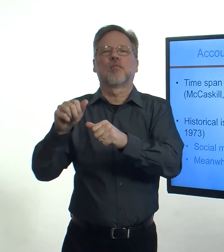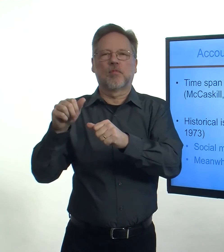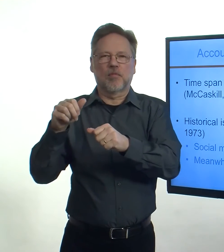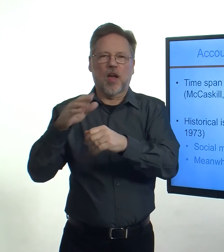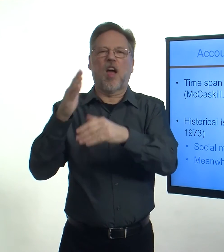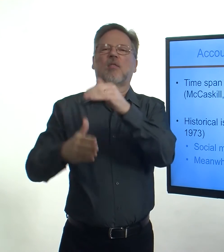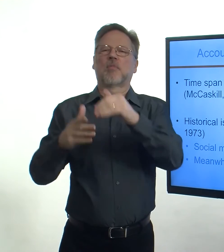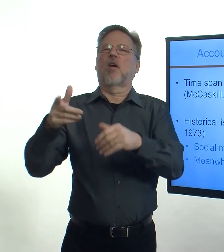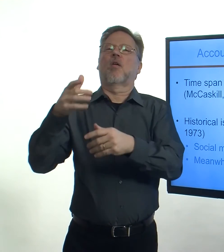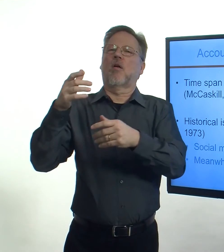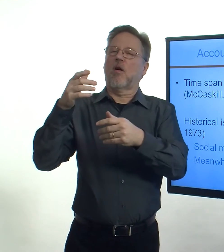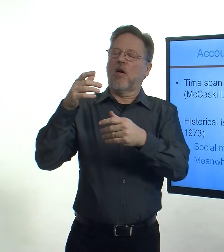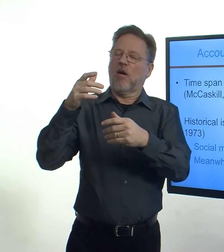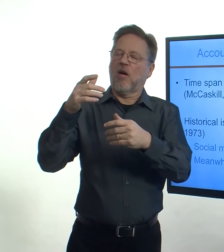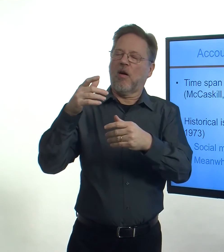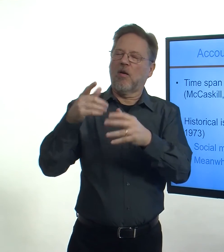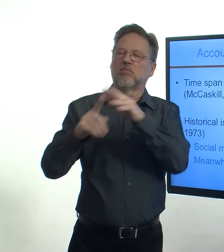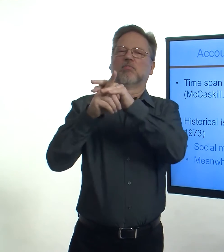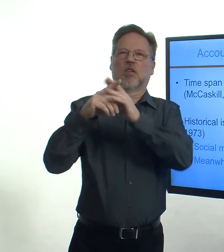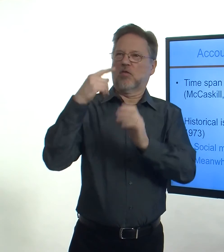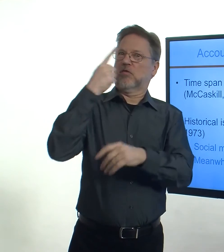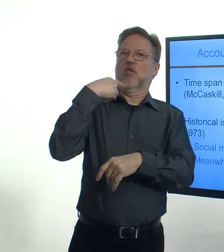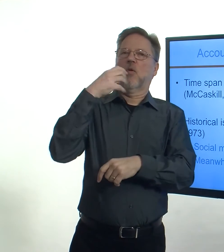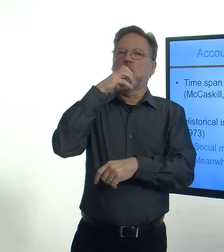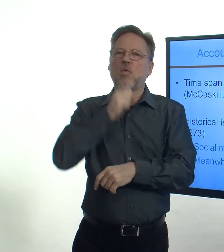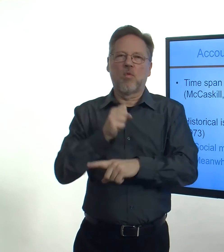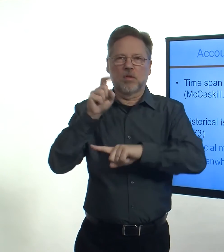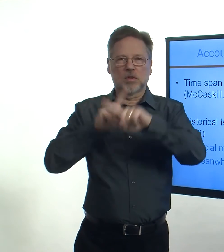forms, so it ends up looking much like archaic signs.